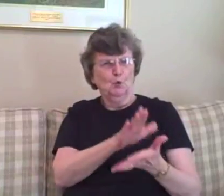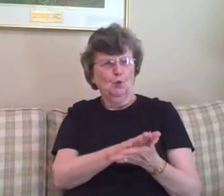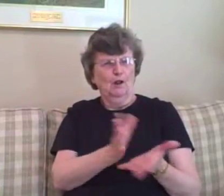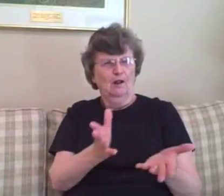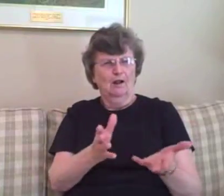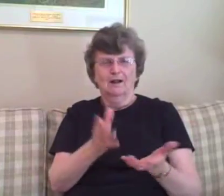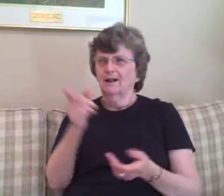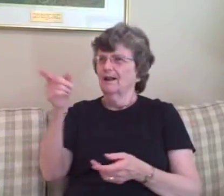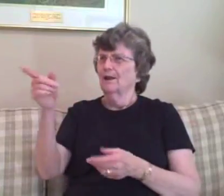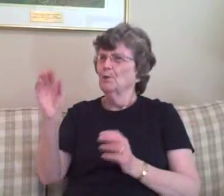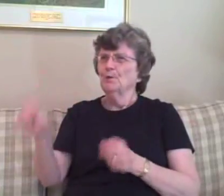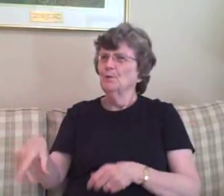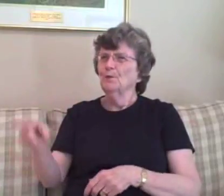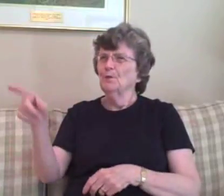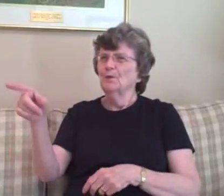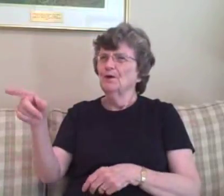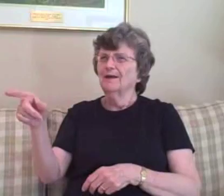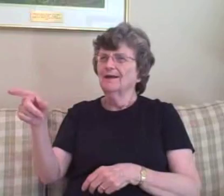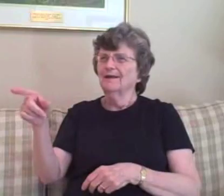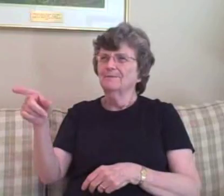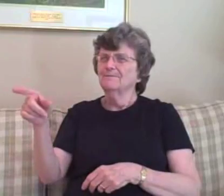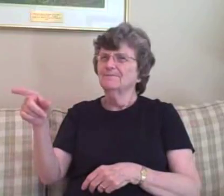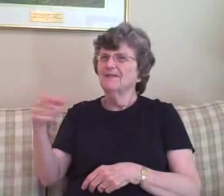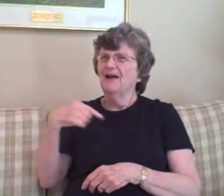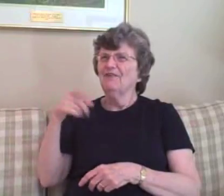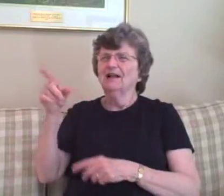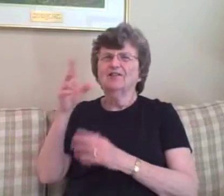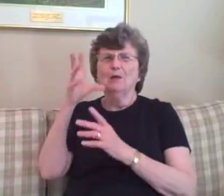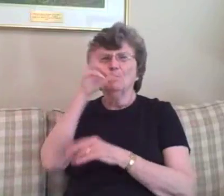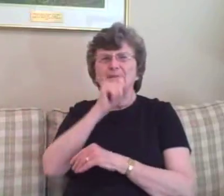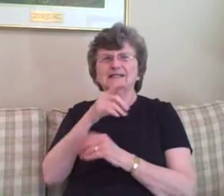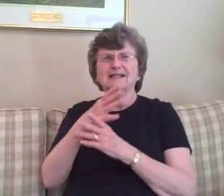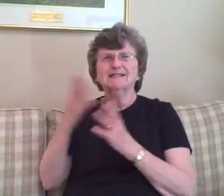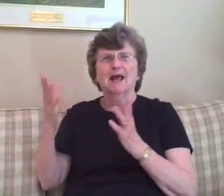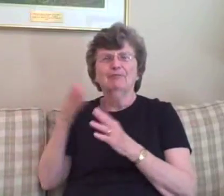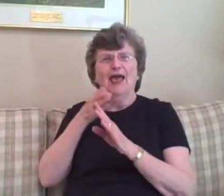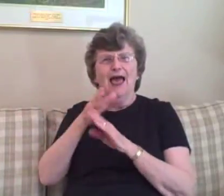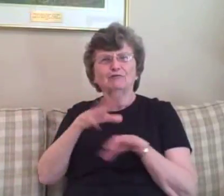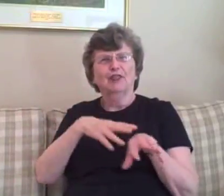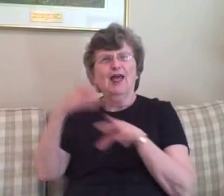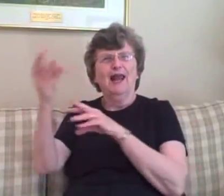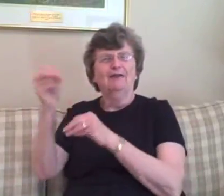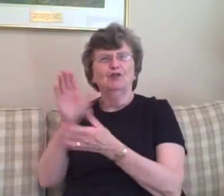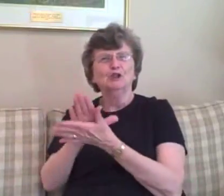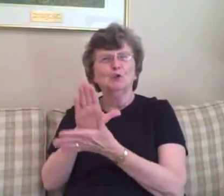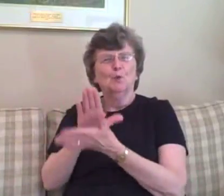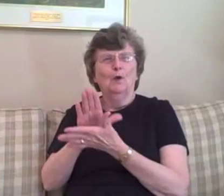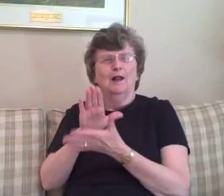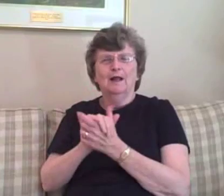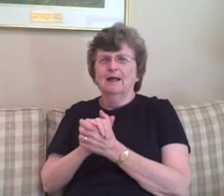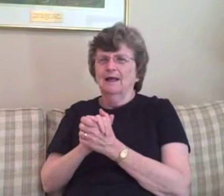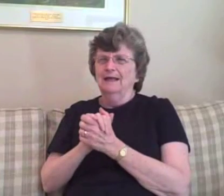children have everything in school, yet these adults didn't have this. They missed a lot of this after they left